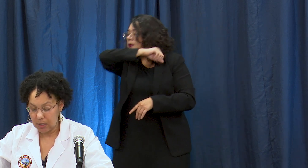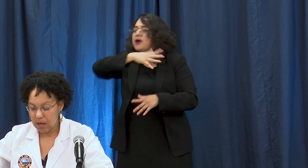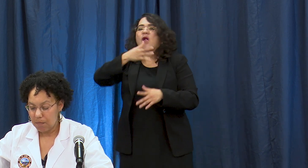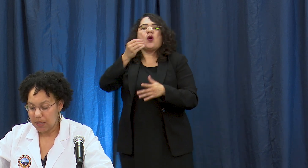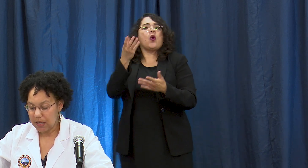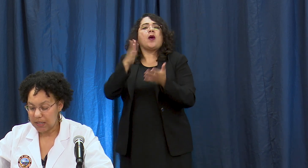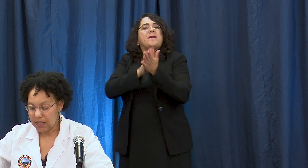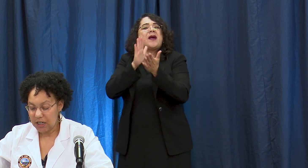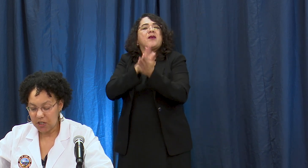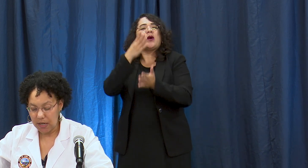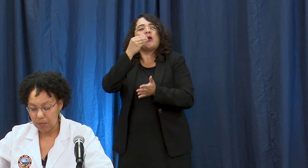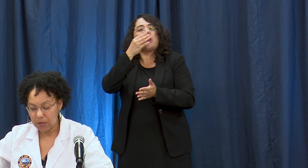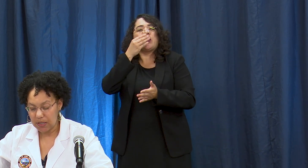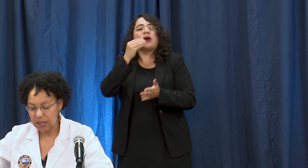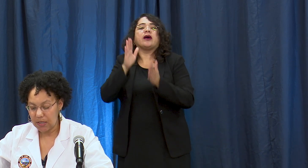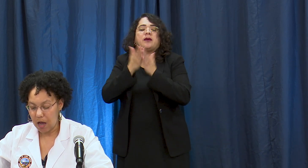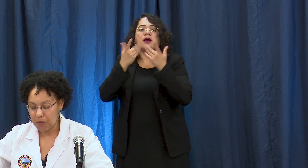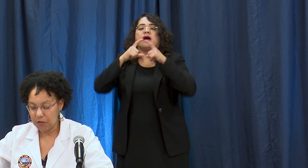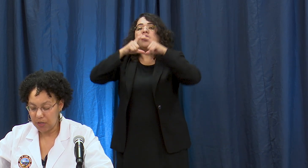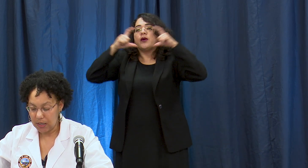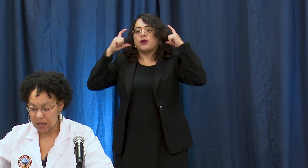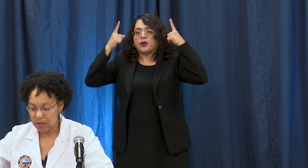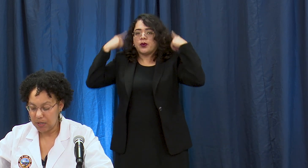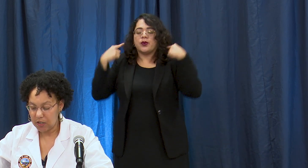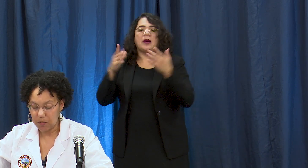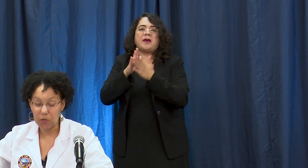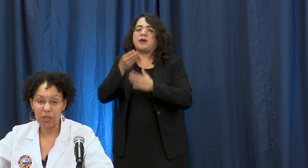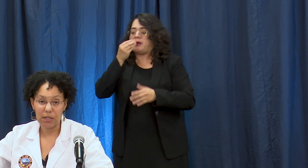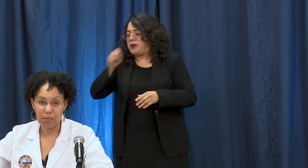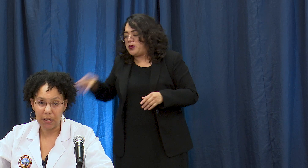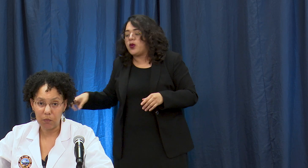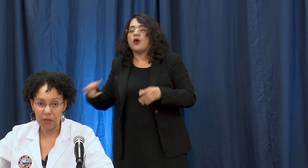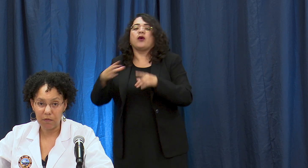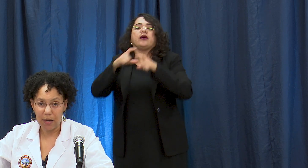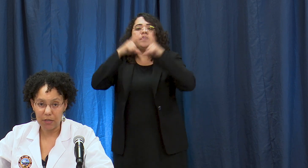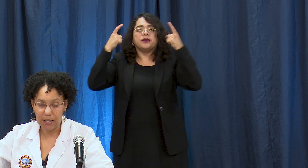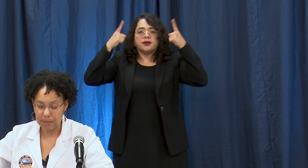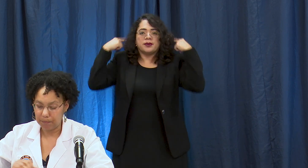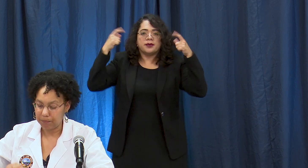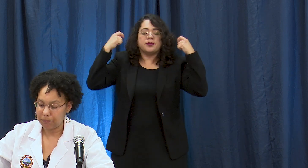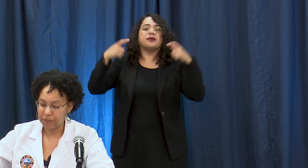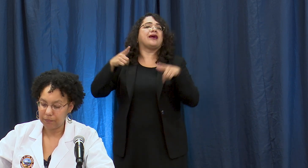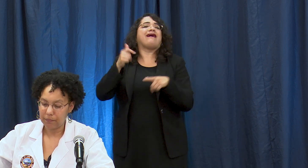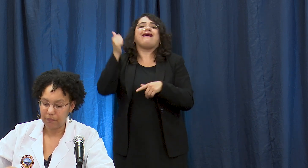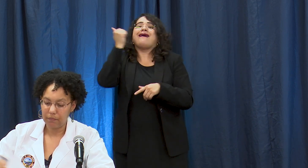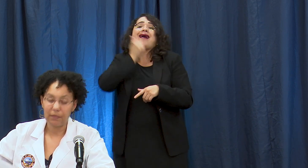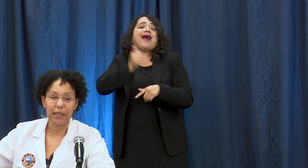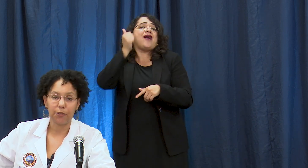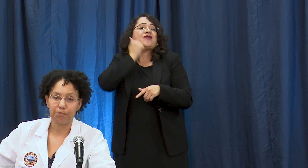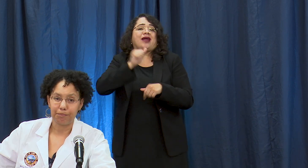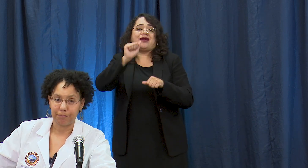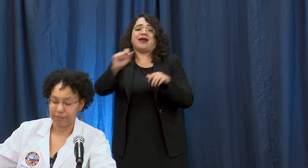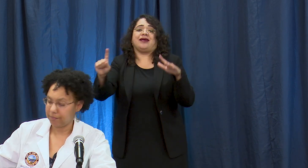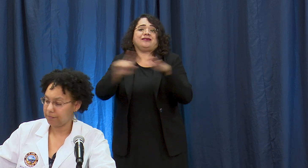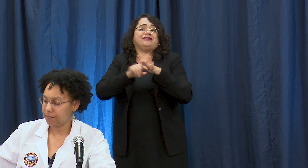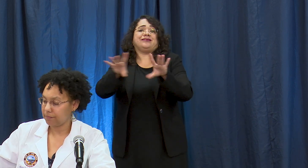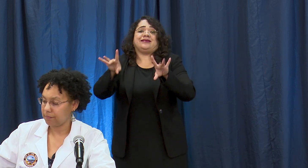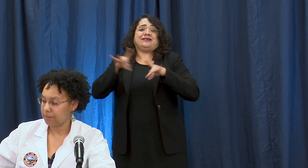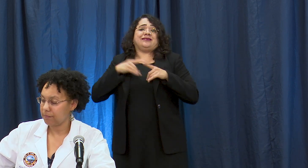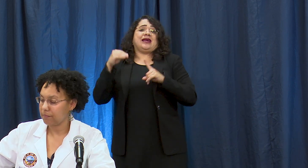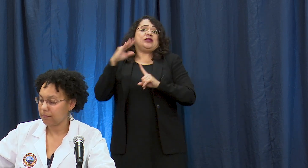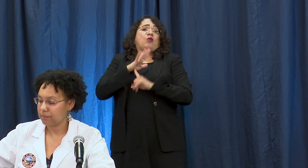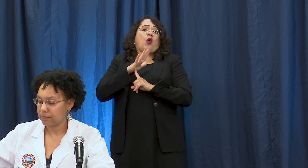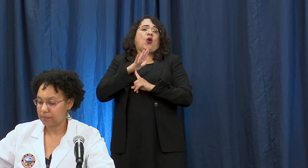sick, because each day presents an opportunity to be exposed to somebody with the virus. Thank you.